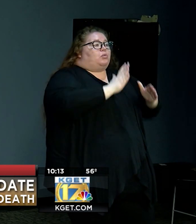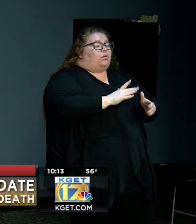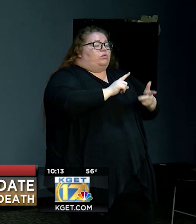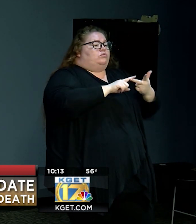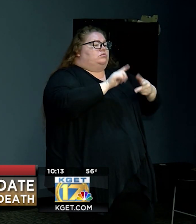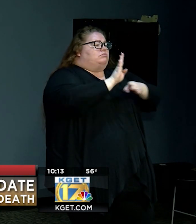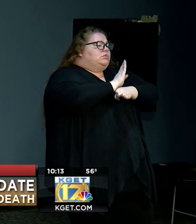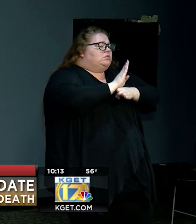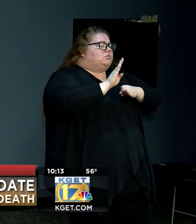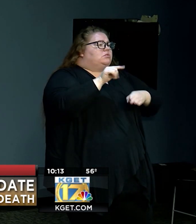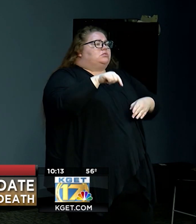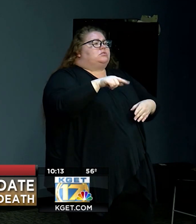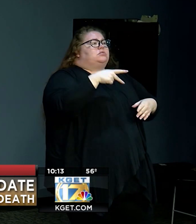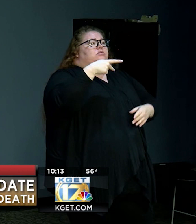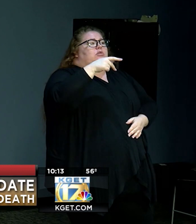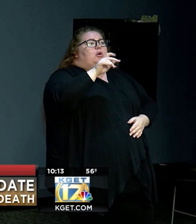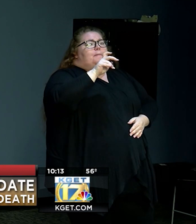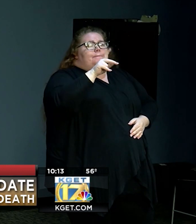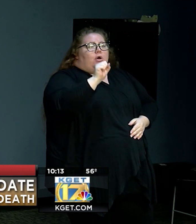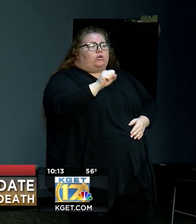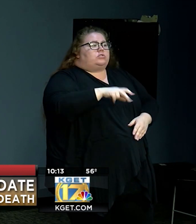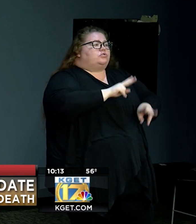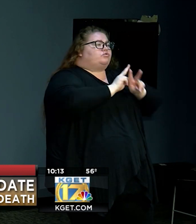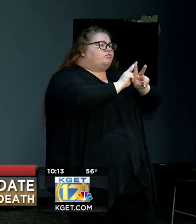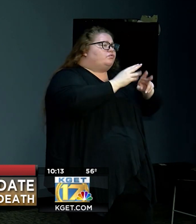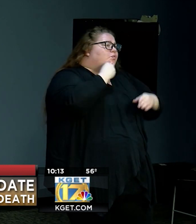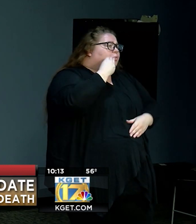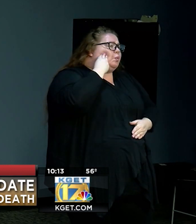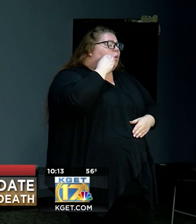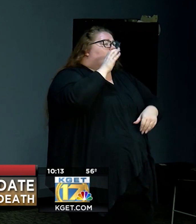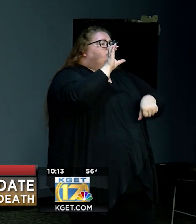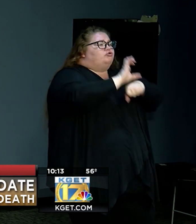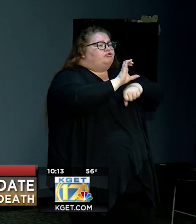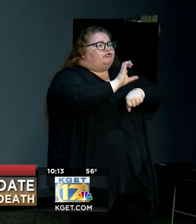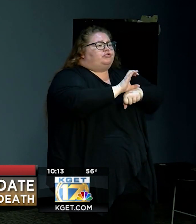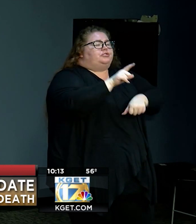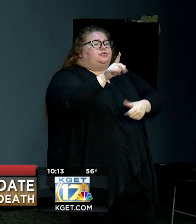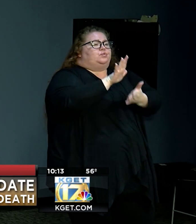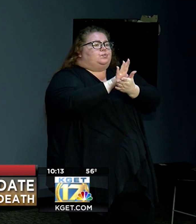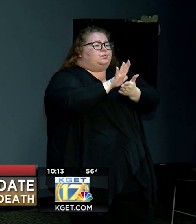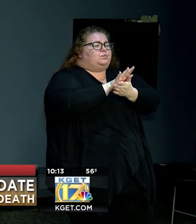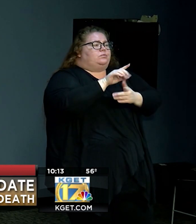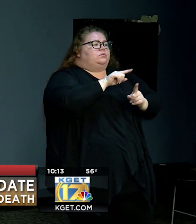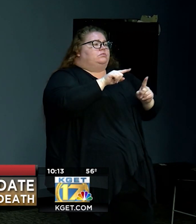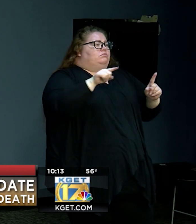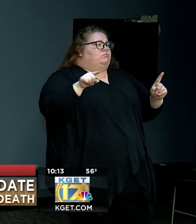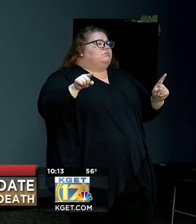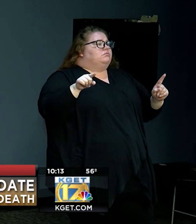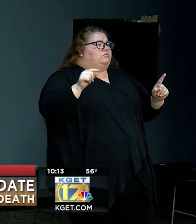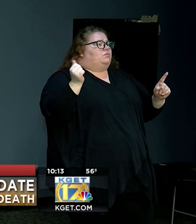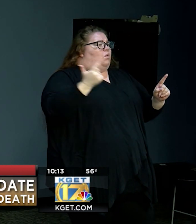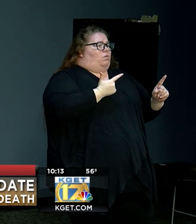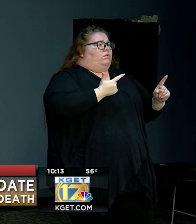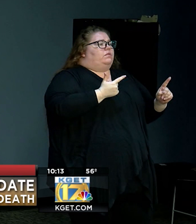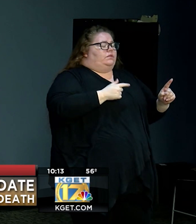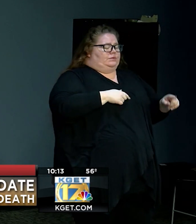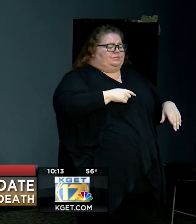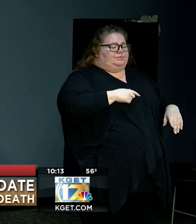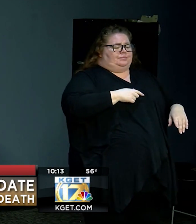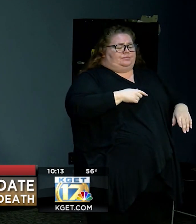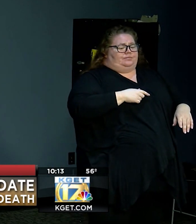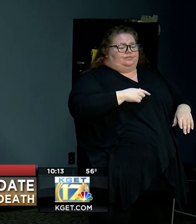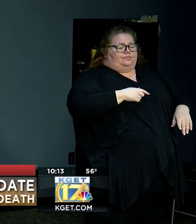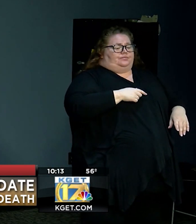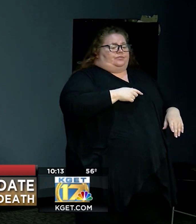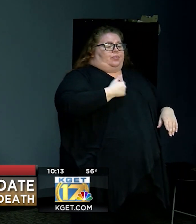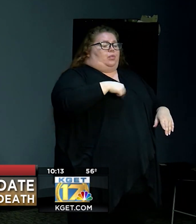businesses, for parks and funeral homes and churches, and to schools. We also have been receiving